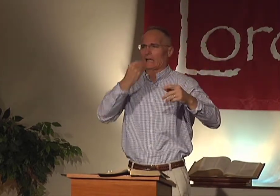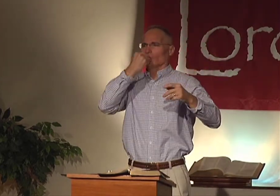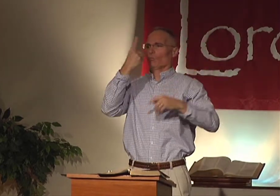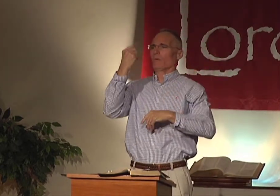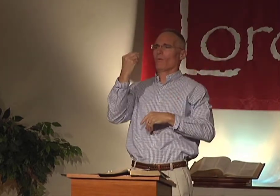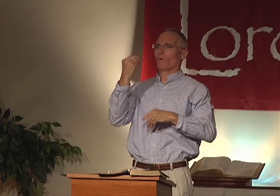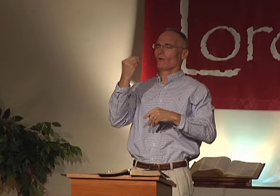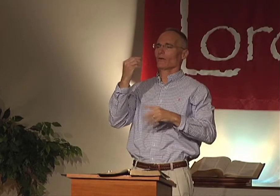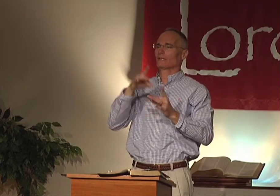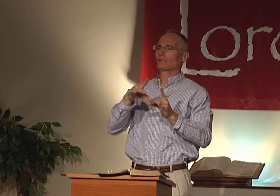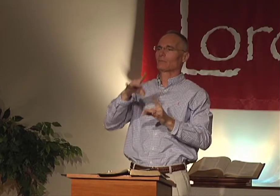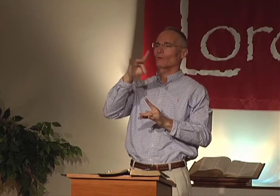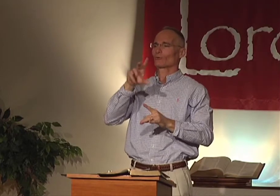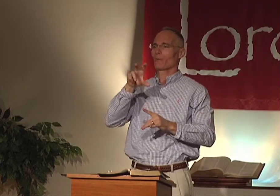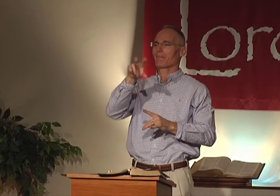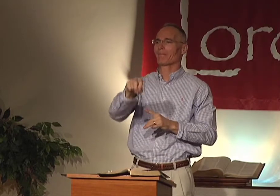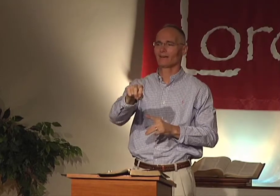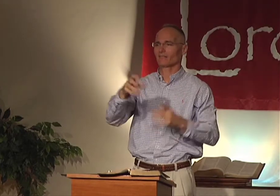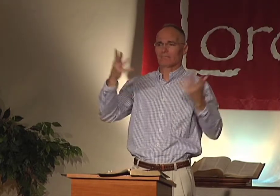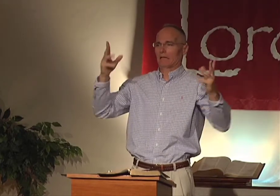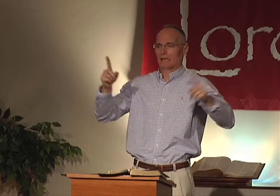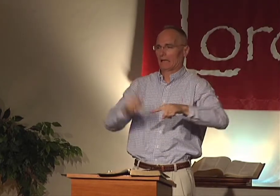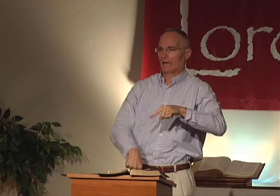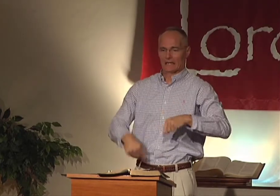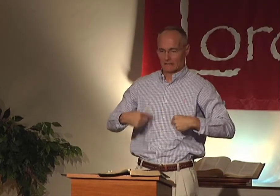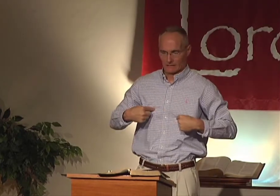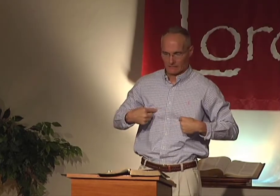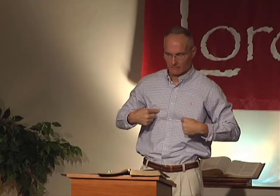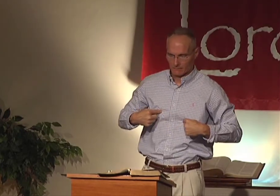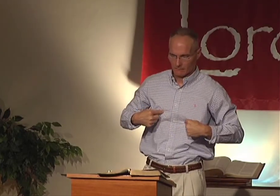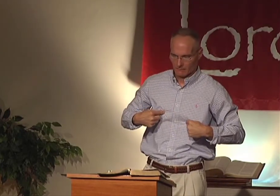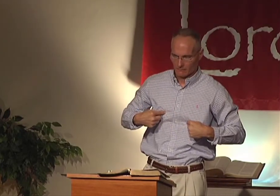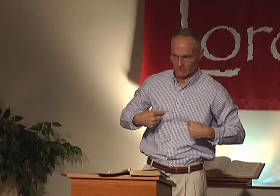us, we can't take one more bite, one more spiritual bite. We can't take it.